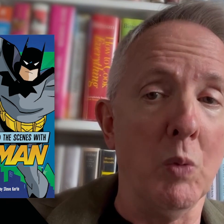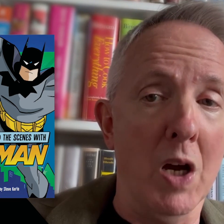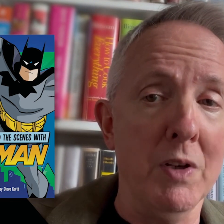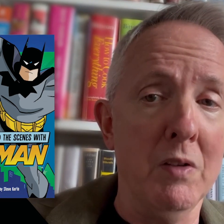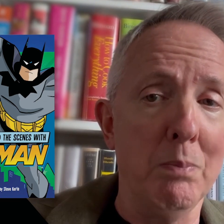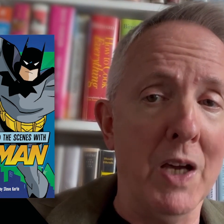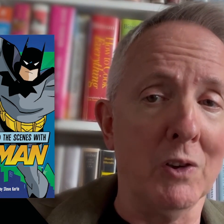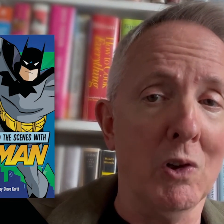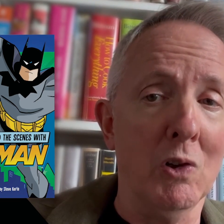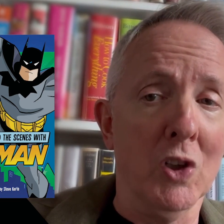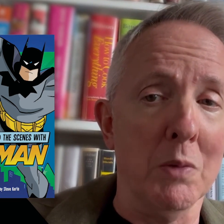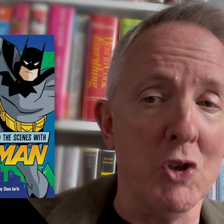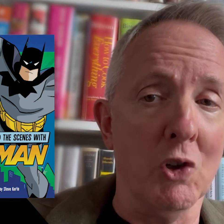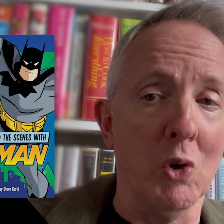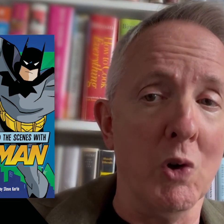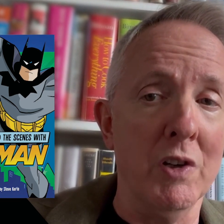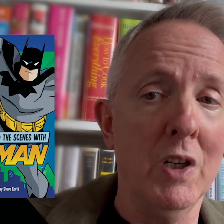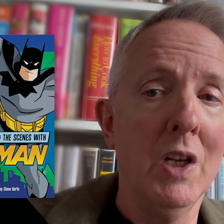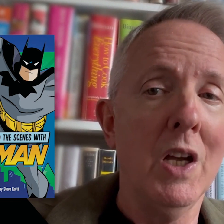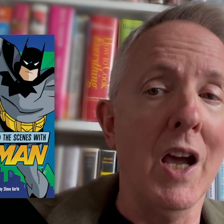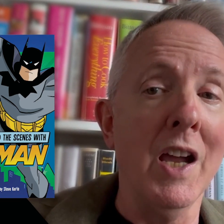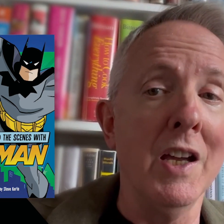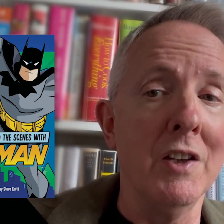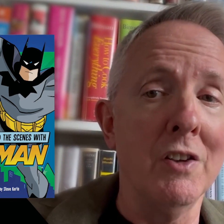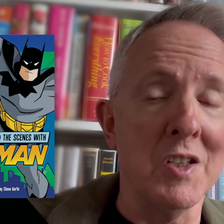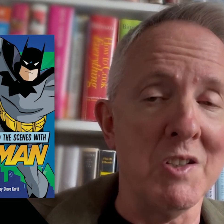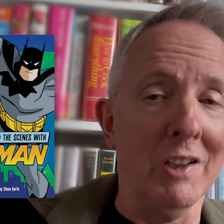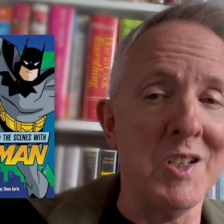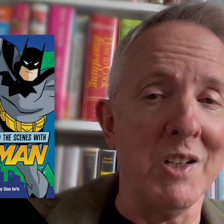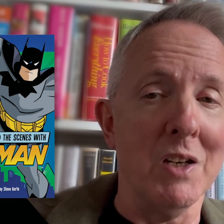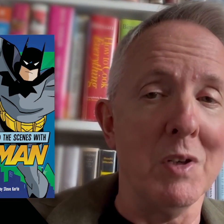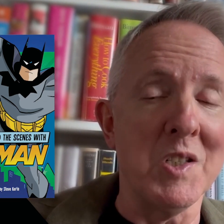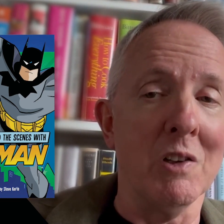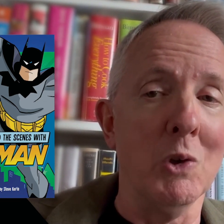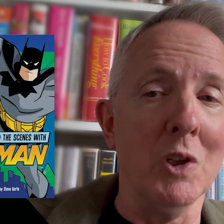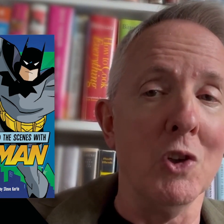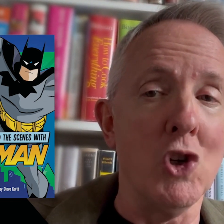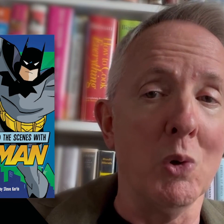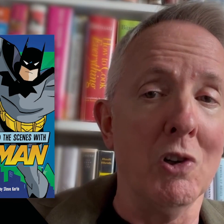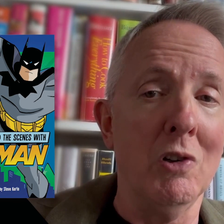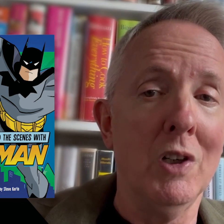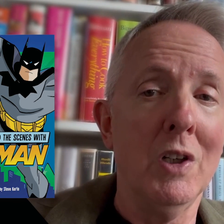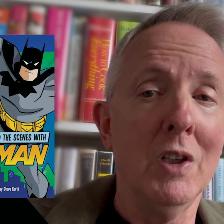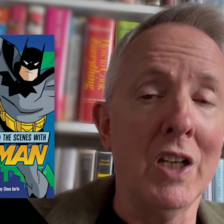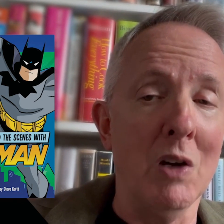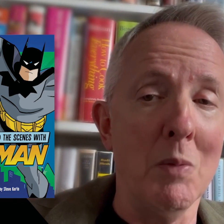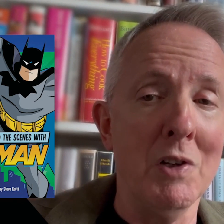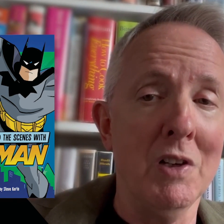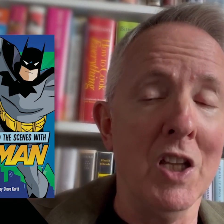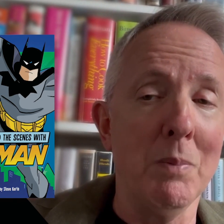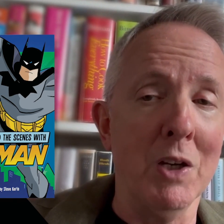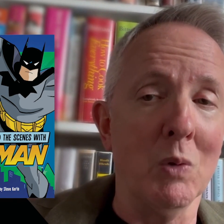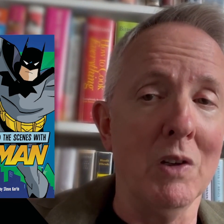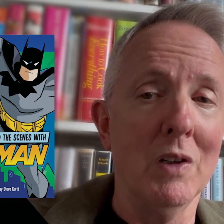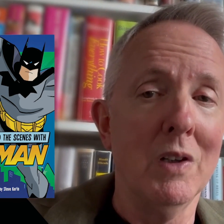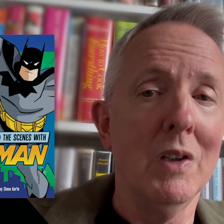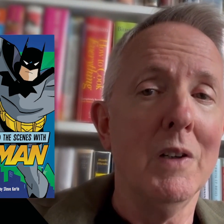Robin, Batgirl, Commissioner Gordon, and his deadliest enemies, including the Joker, Catwoman, and the Penguin.